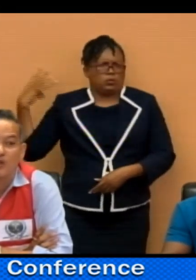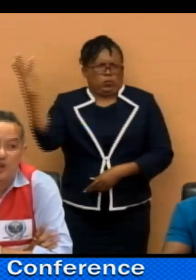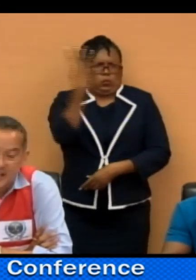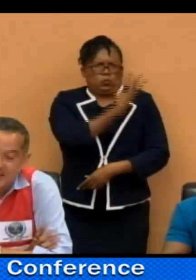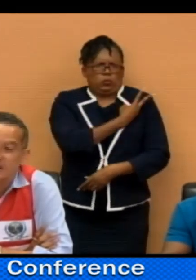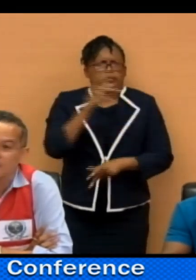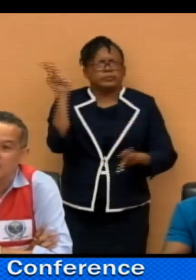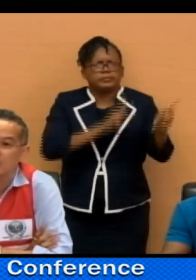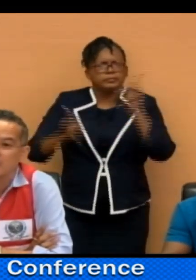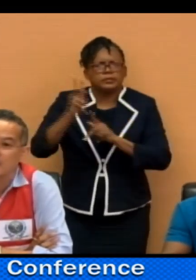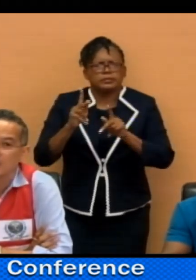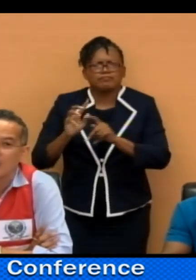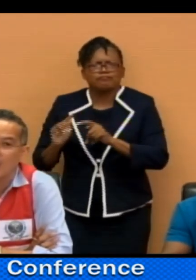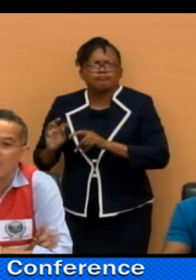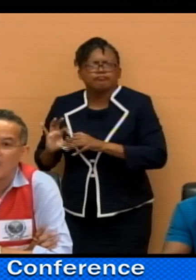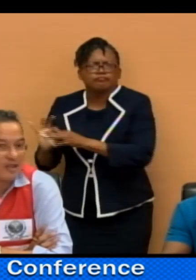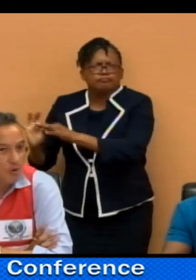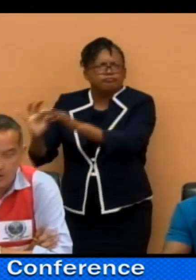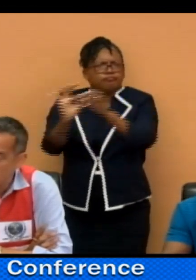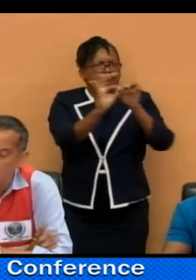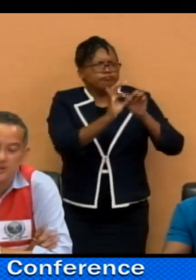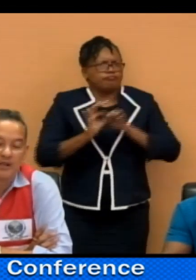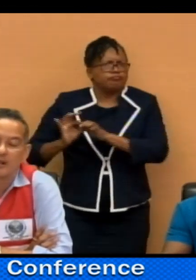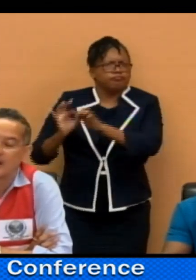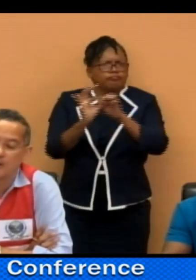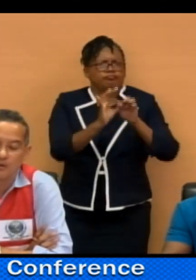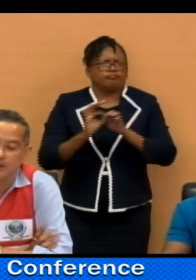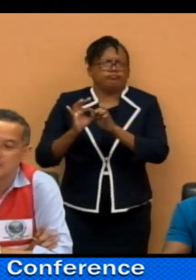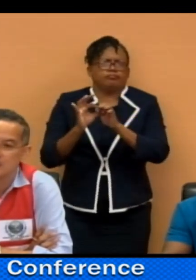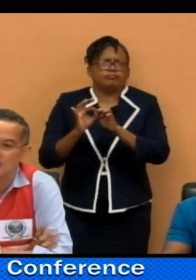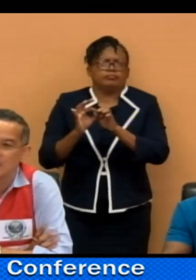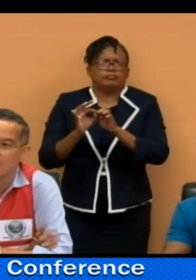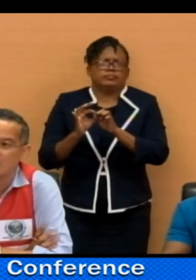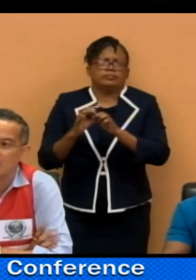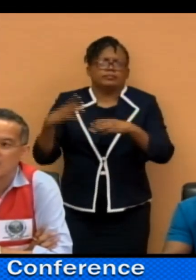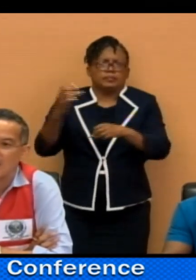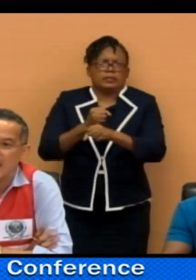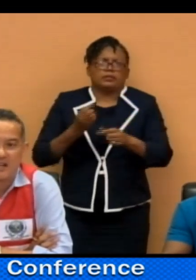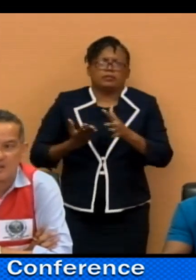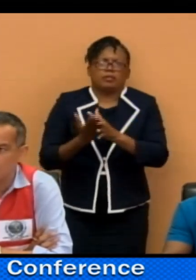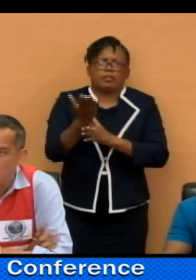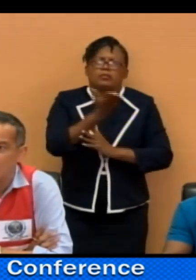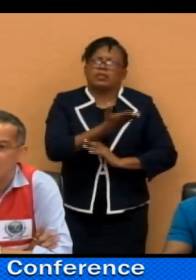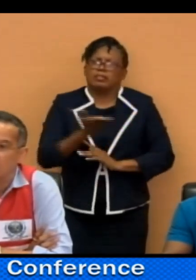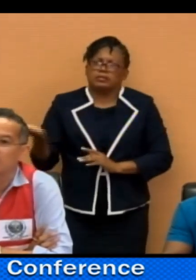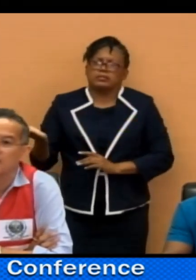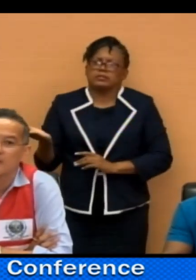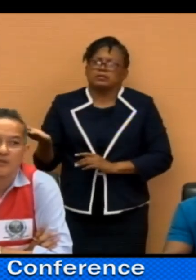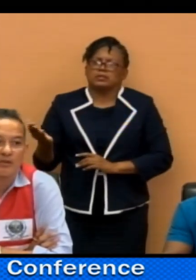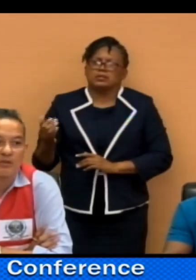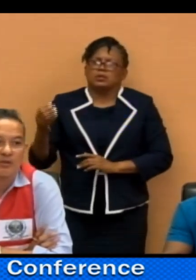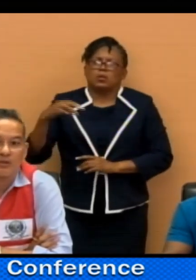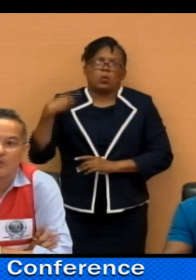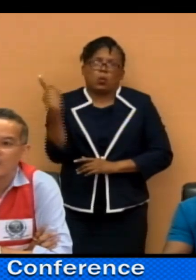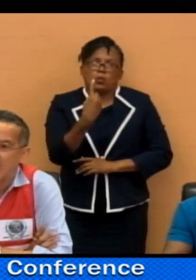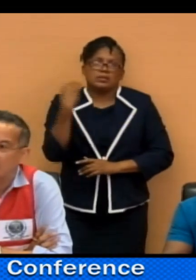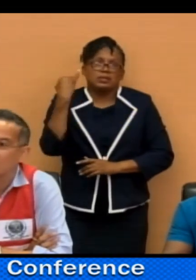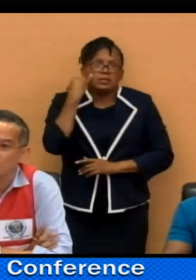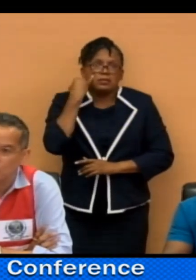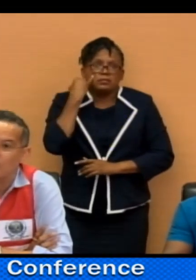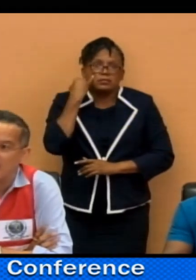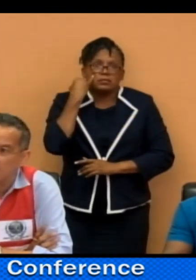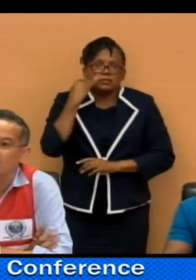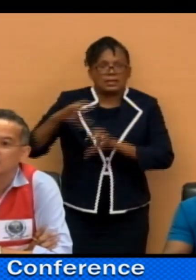people collectively are the only ones that can get through this. And it is only if we